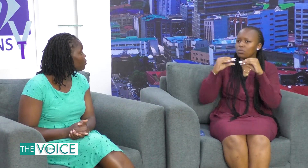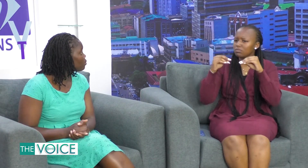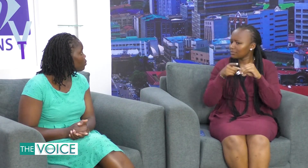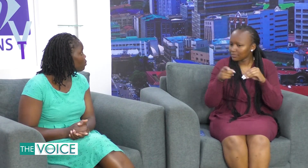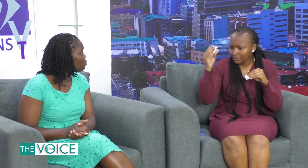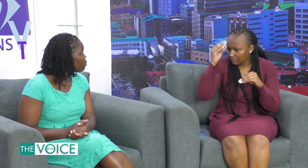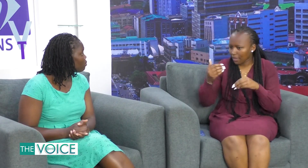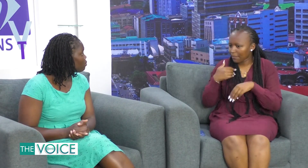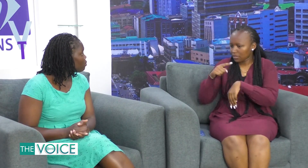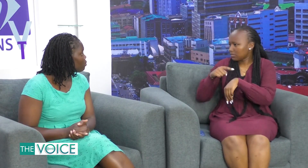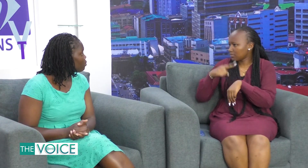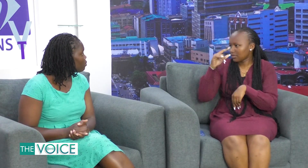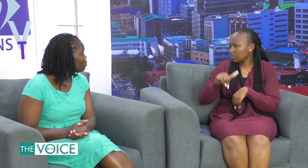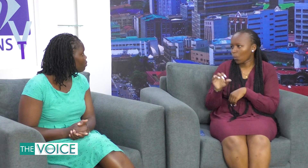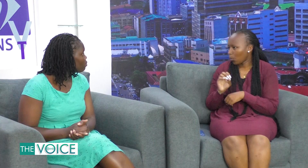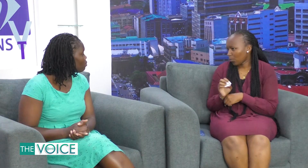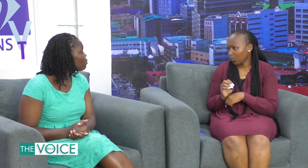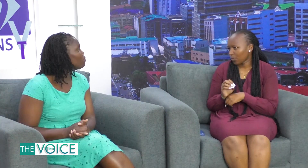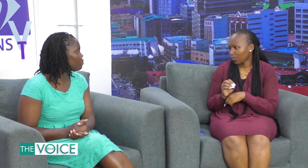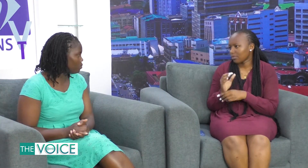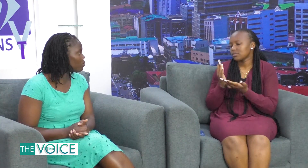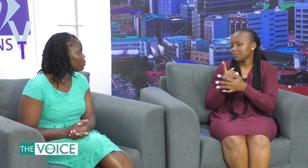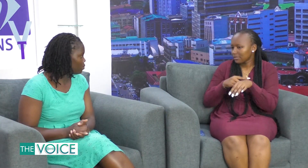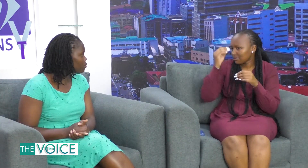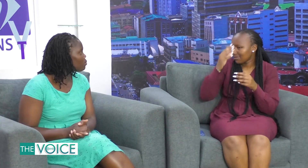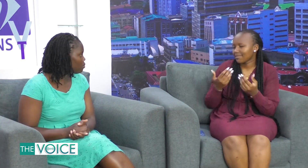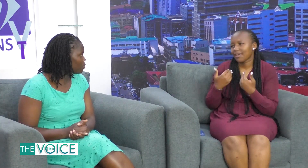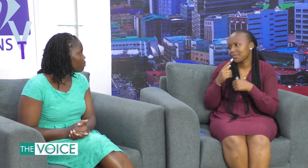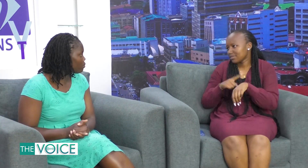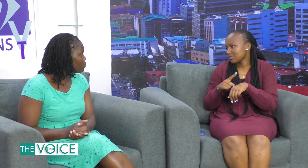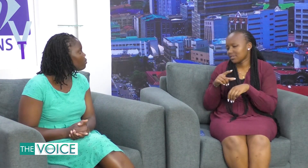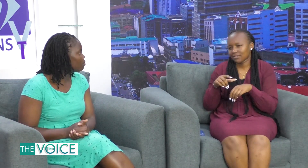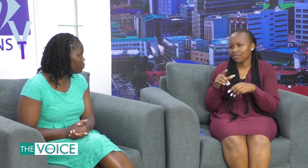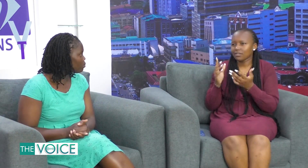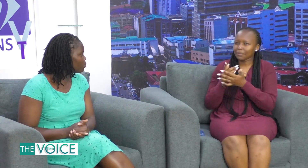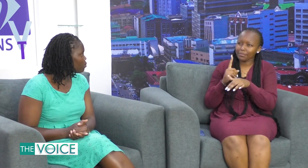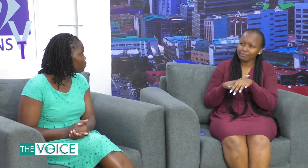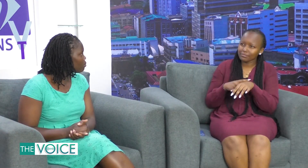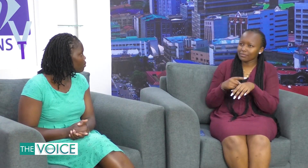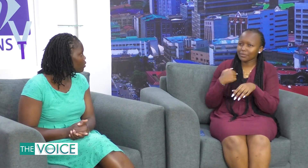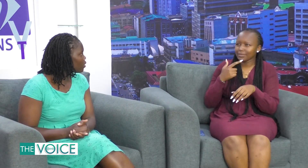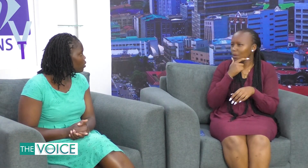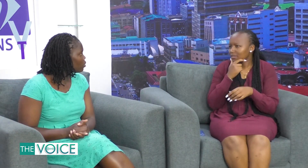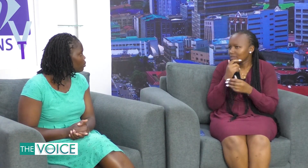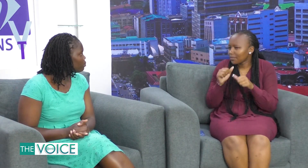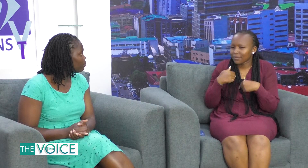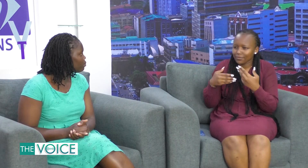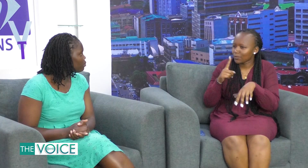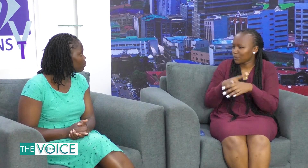do my classes over there. And it was very much easier at that time. So because I also a student at